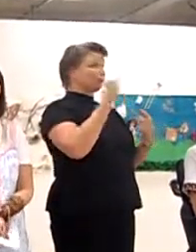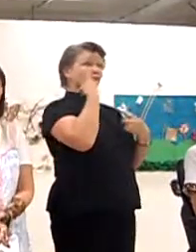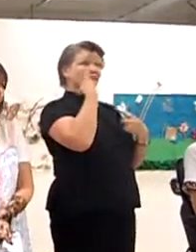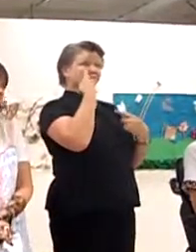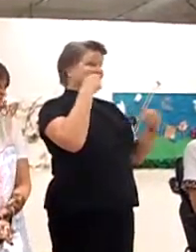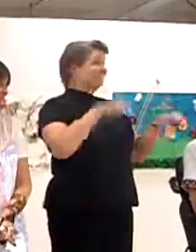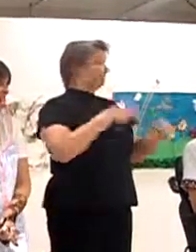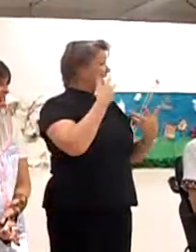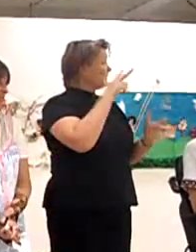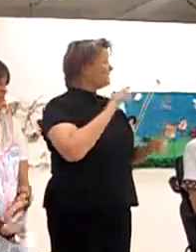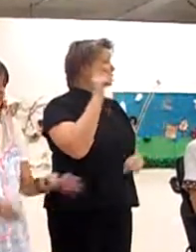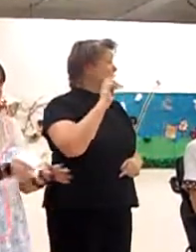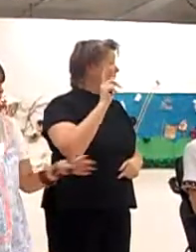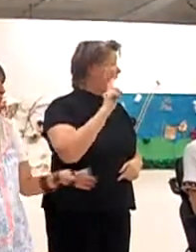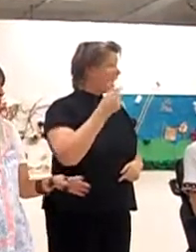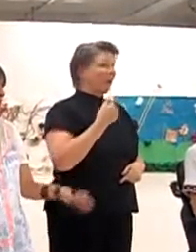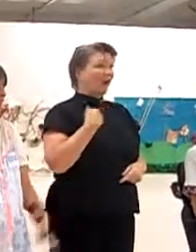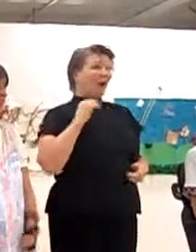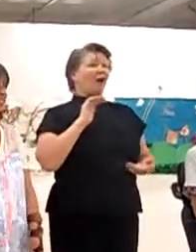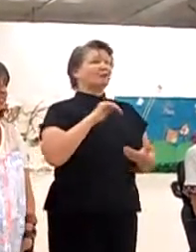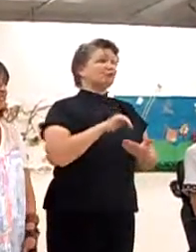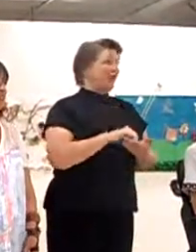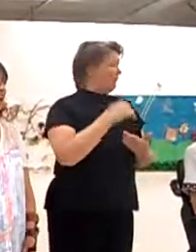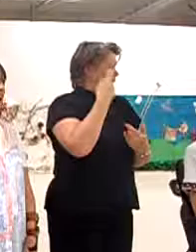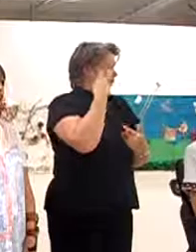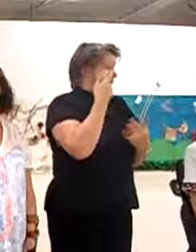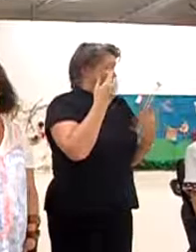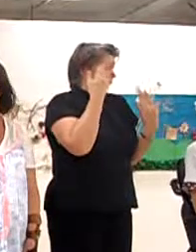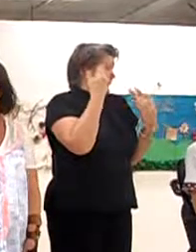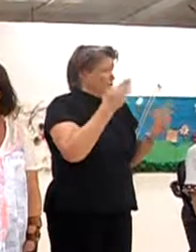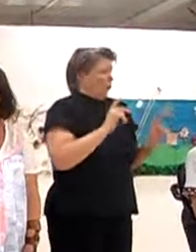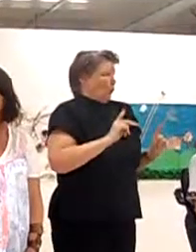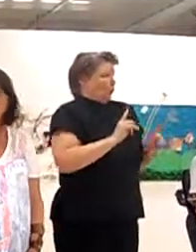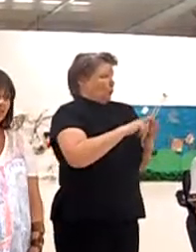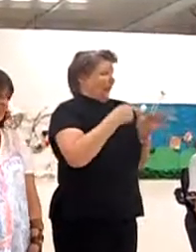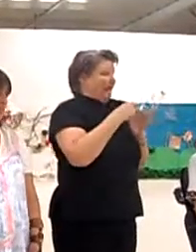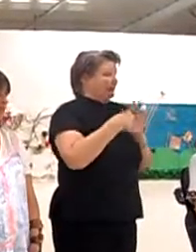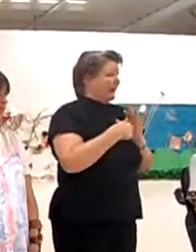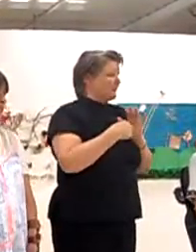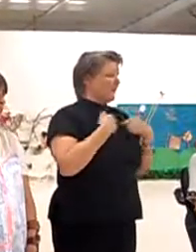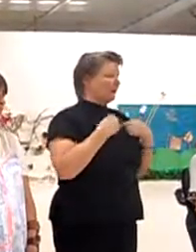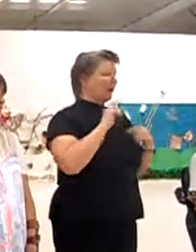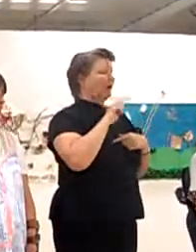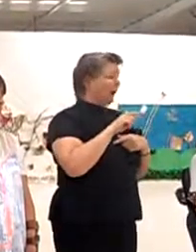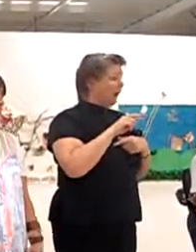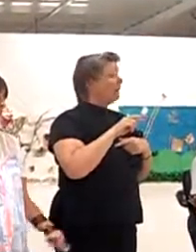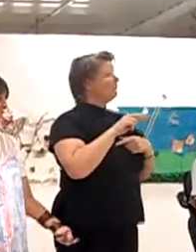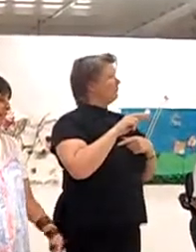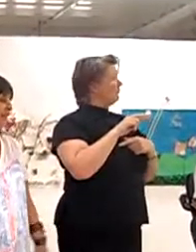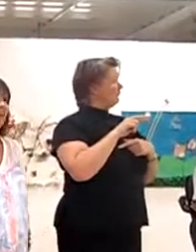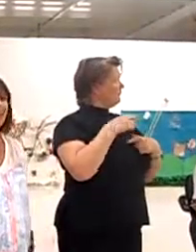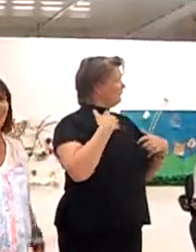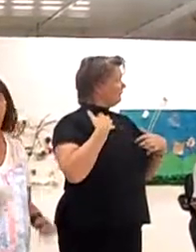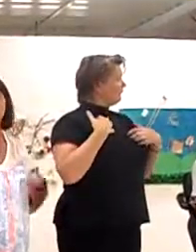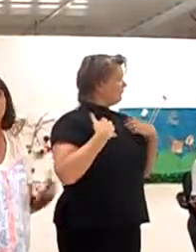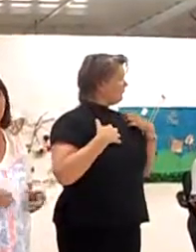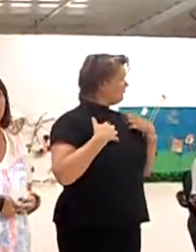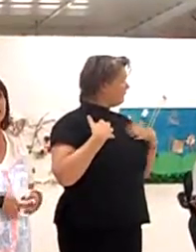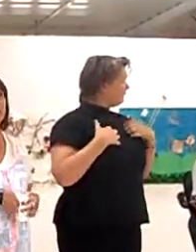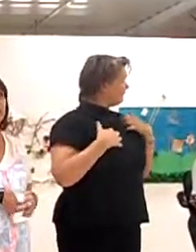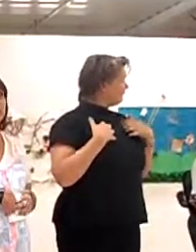but thanks to them as well for getting what we do and supporting us to support deaf artists. And we need